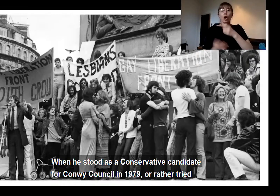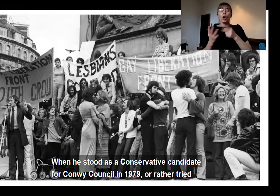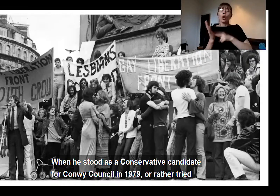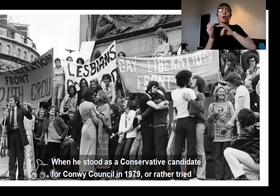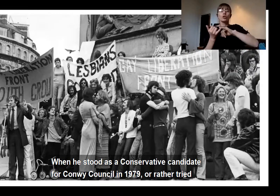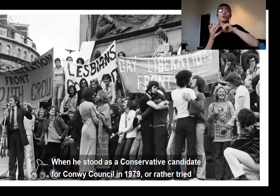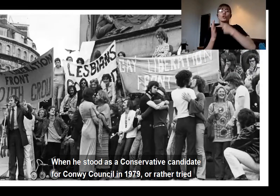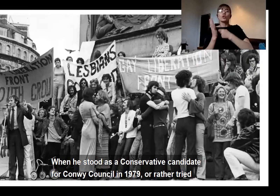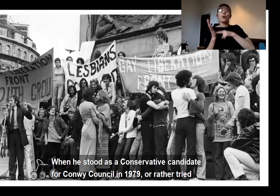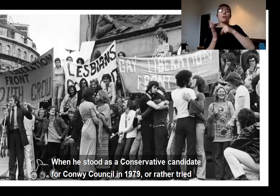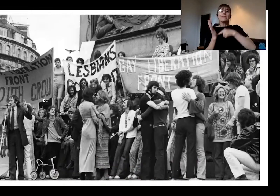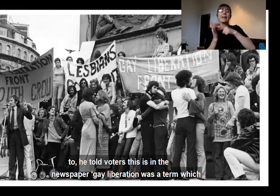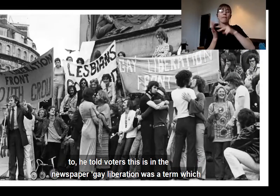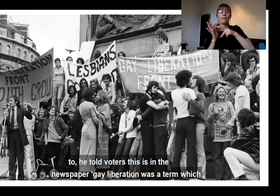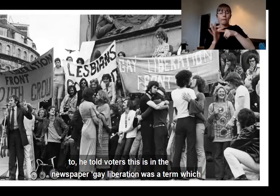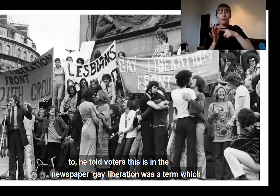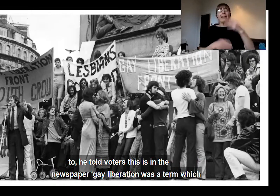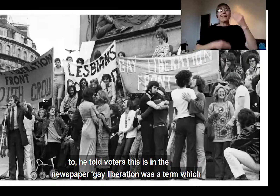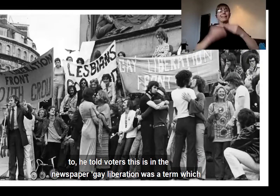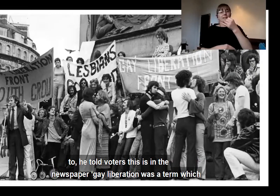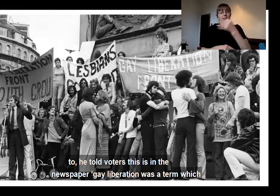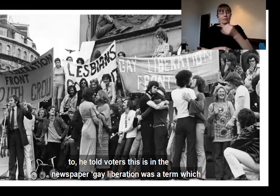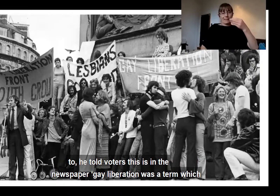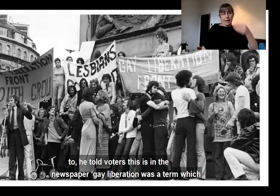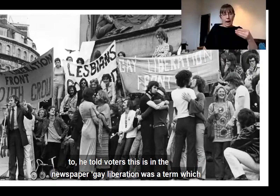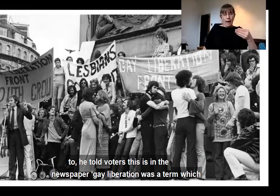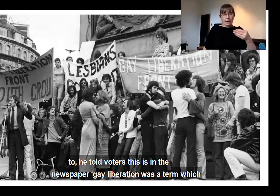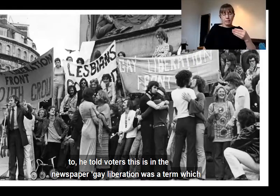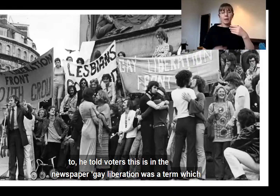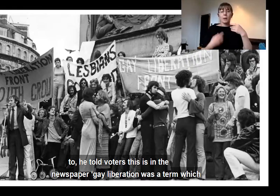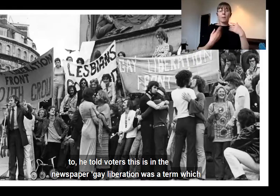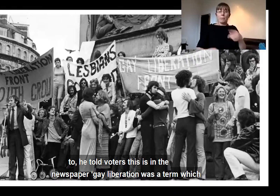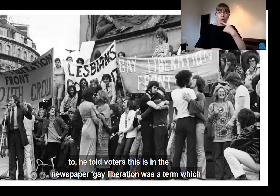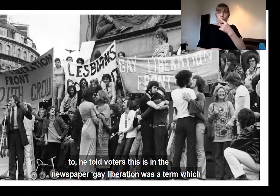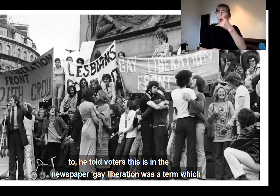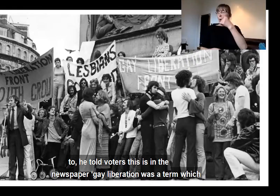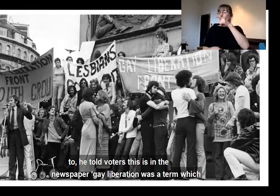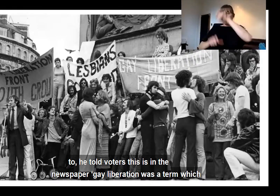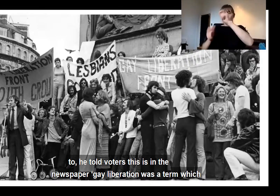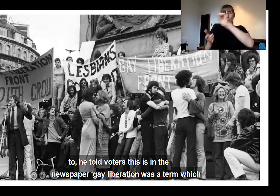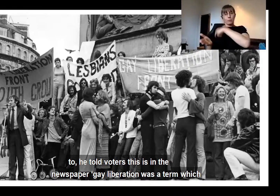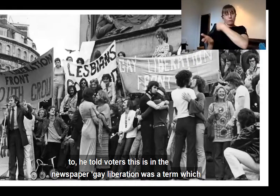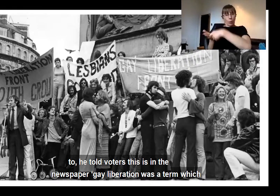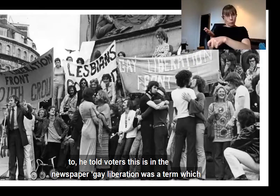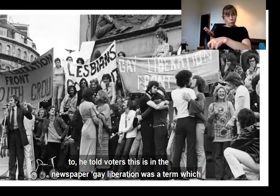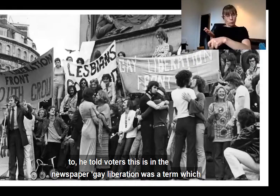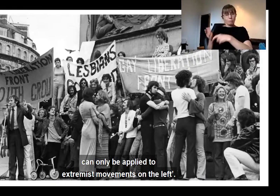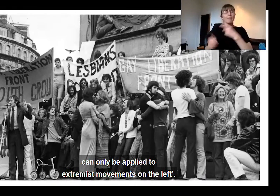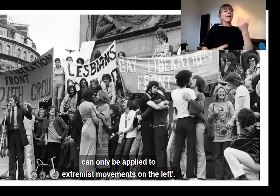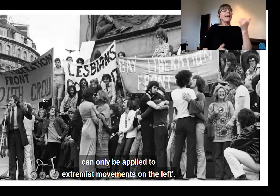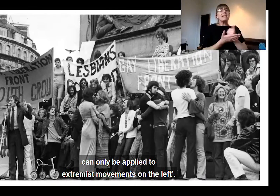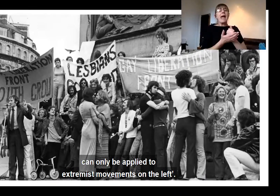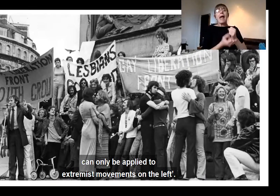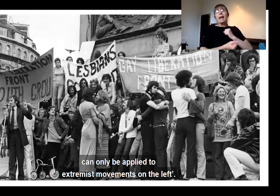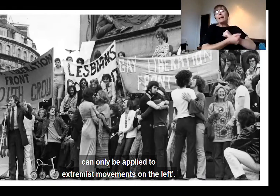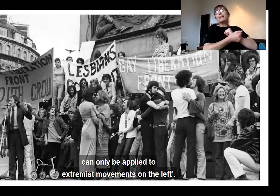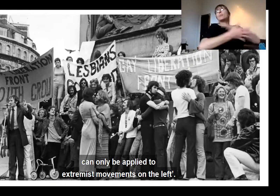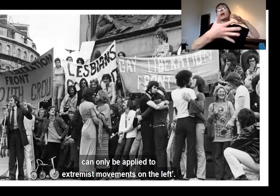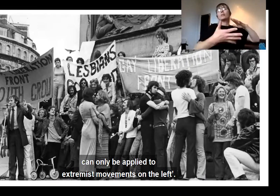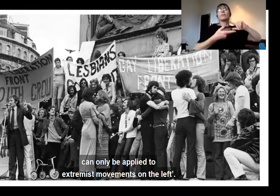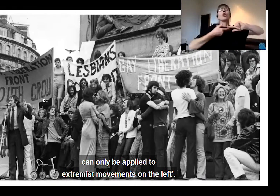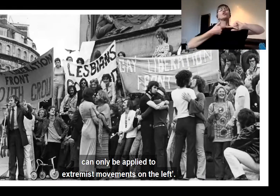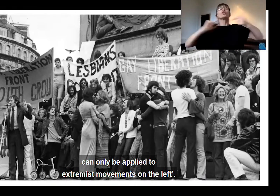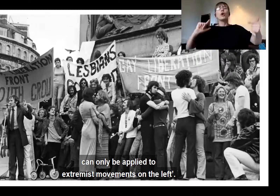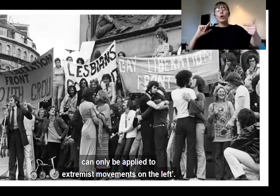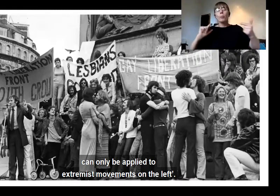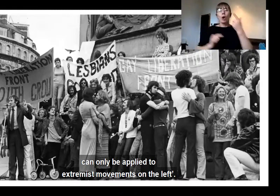in 1979, or rather tried to, he told voters, and this is in the newspaper, gay liberation was a term which can only